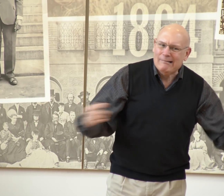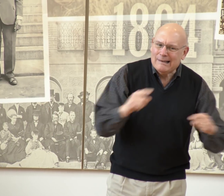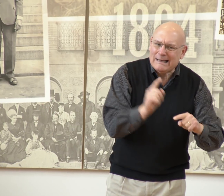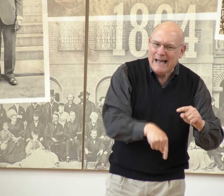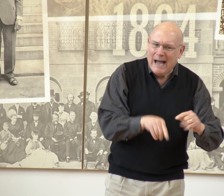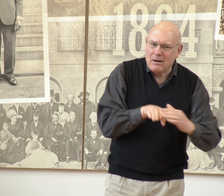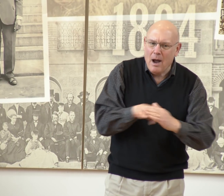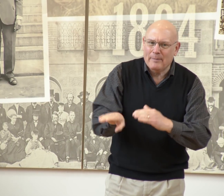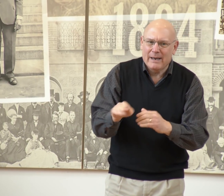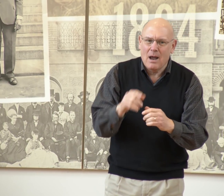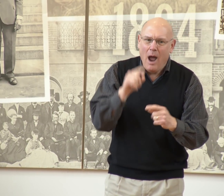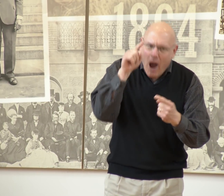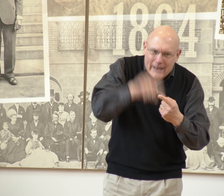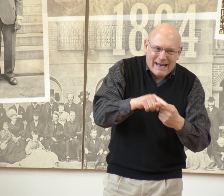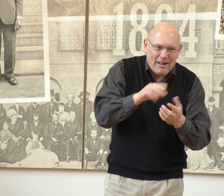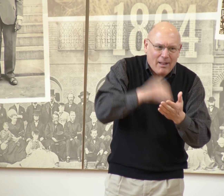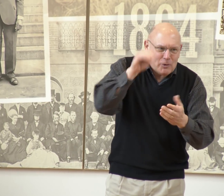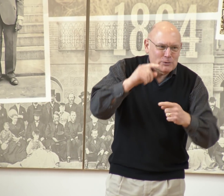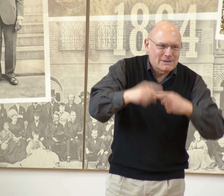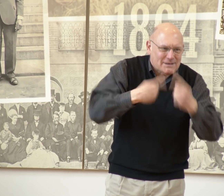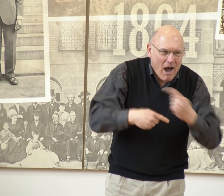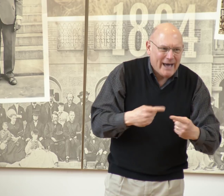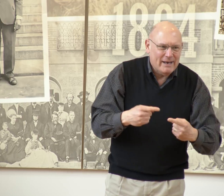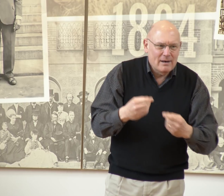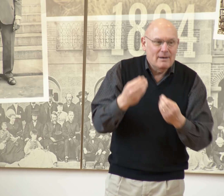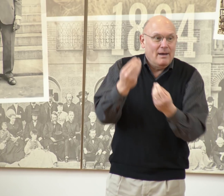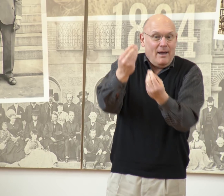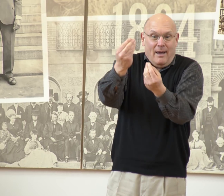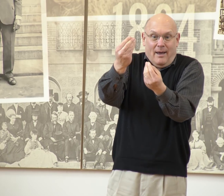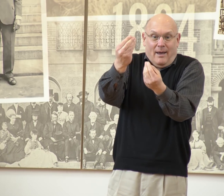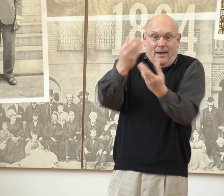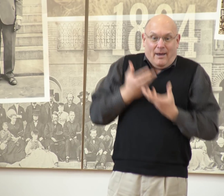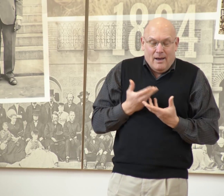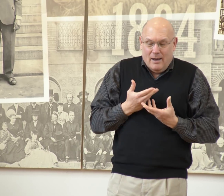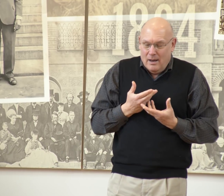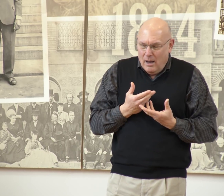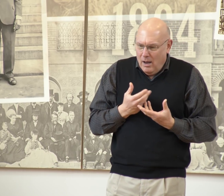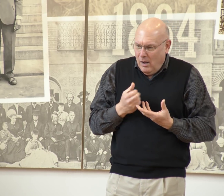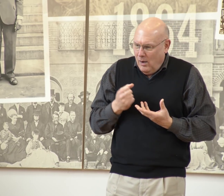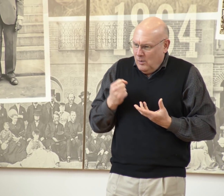don't know. He doesn't know sign language. I don't know. He has to learn sign."